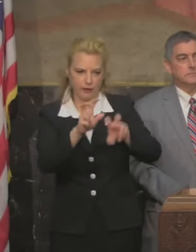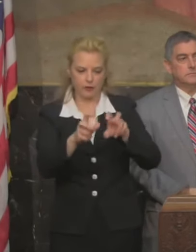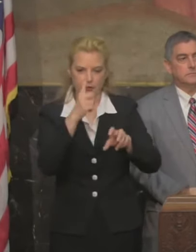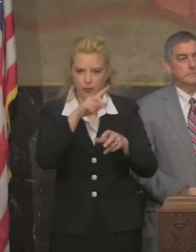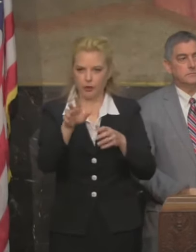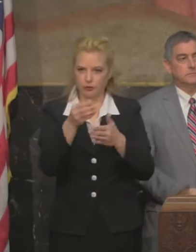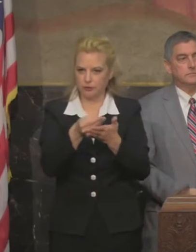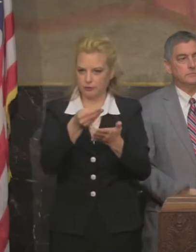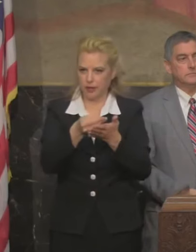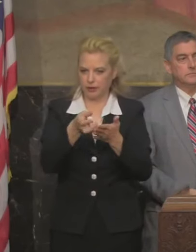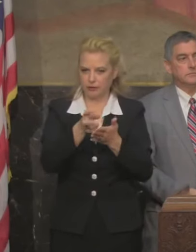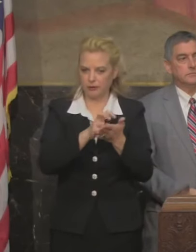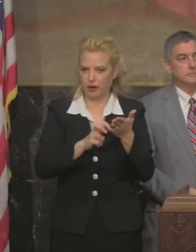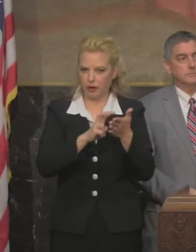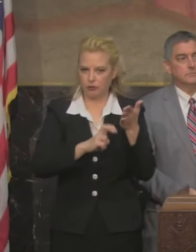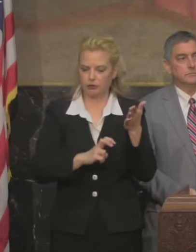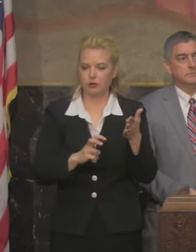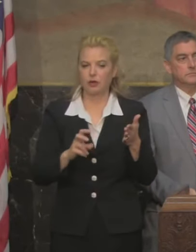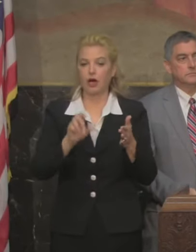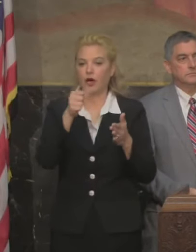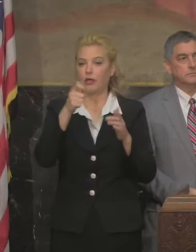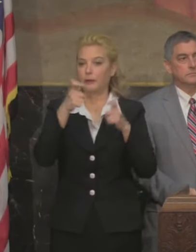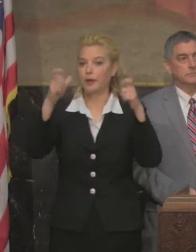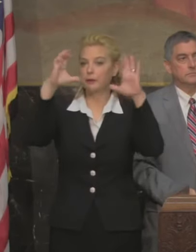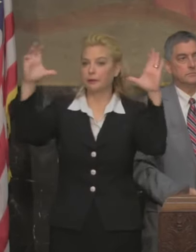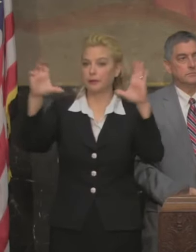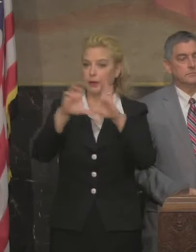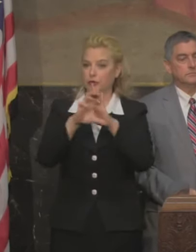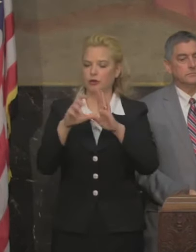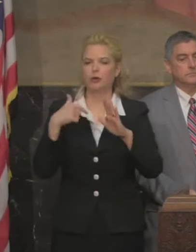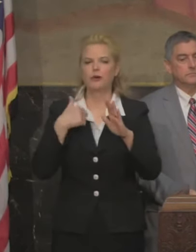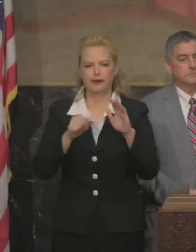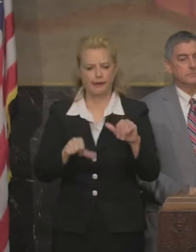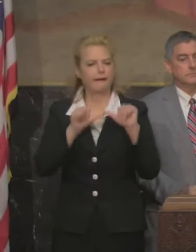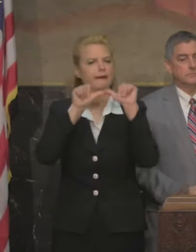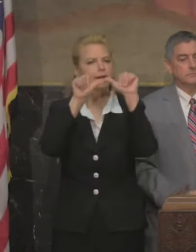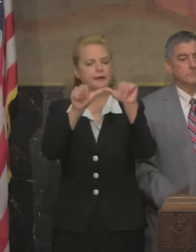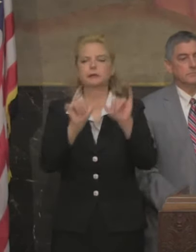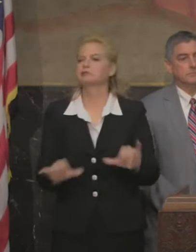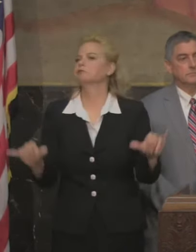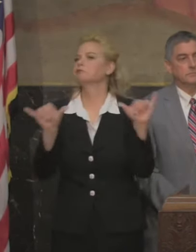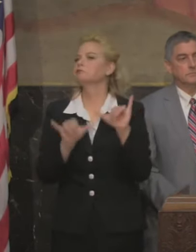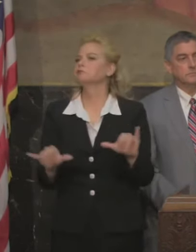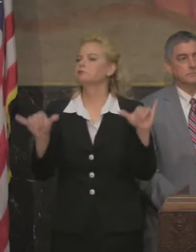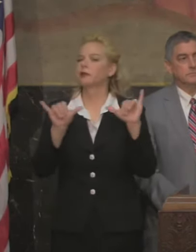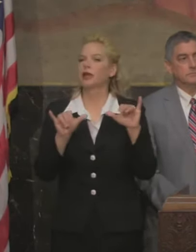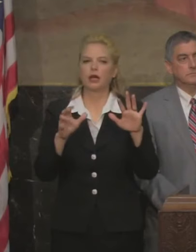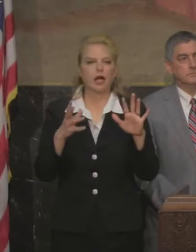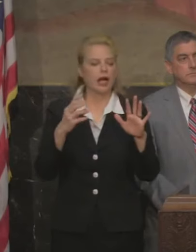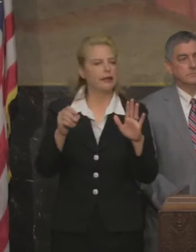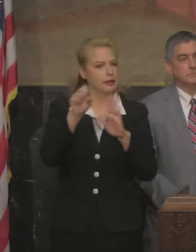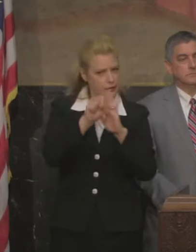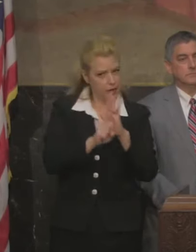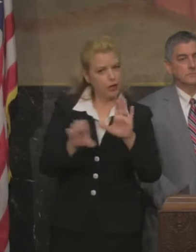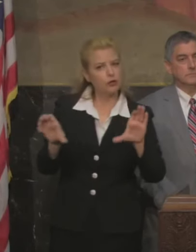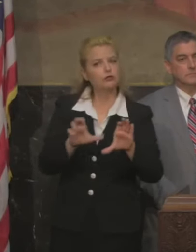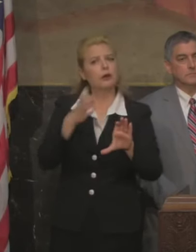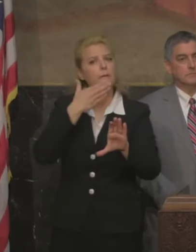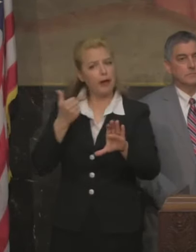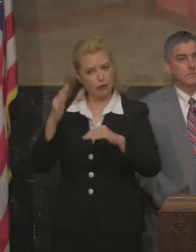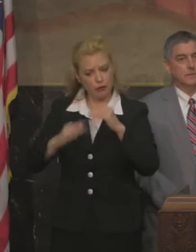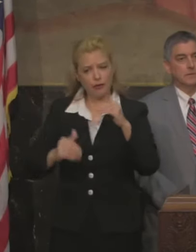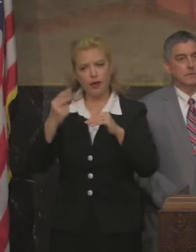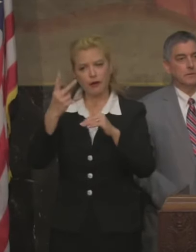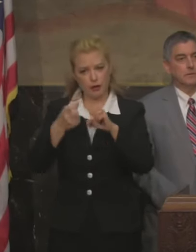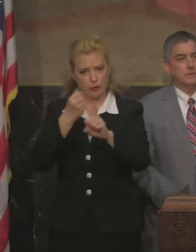other big picture here is we can continue down the road we are currently on, where the state is doing much better than we were a couple